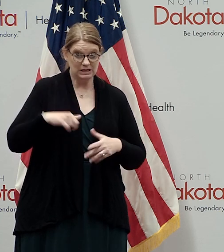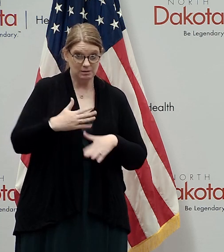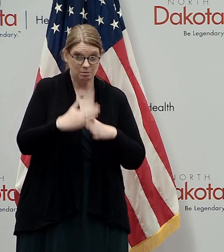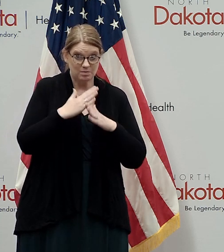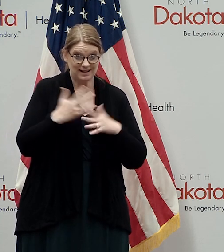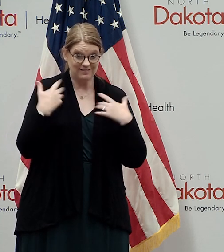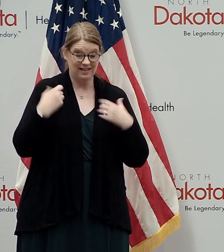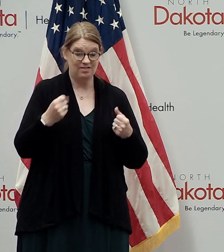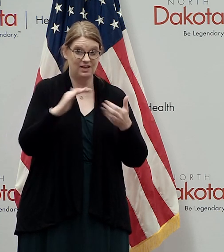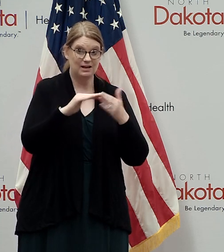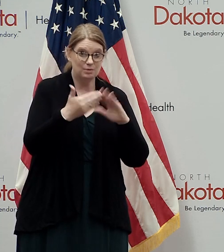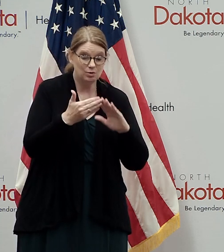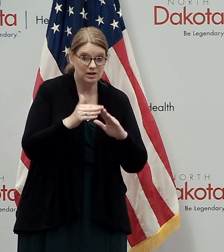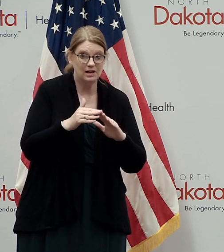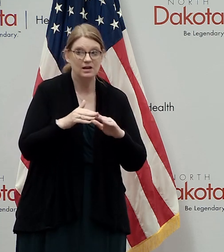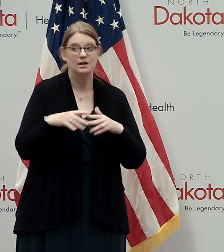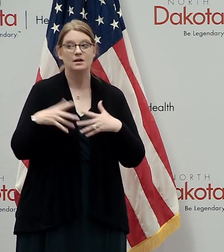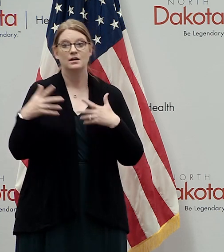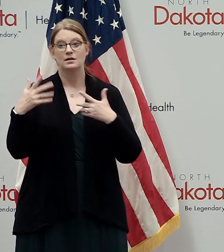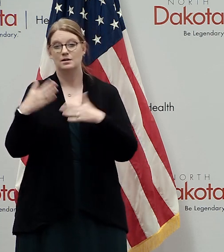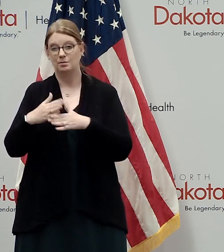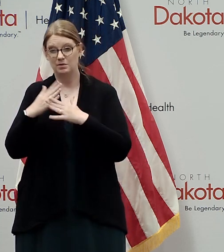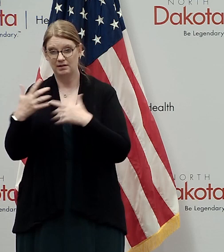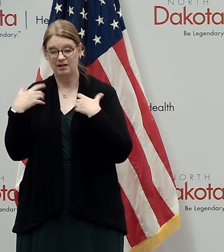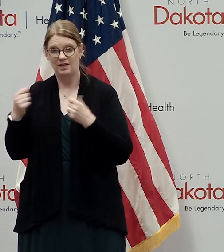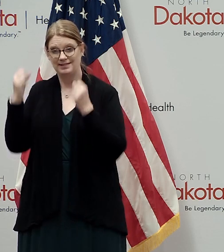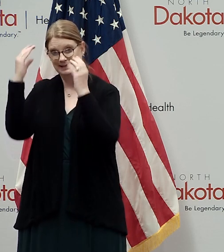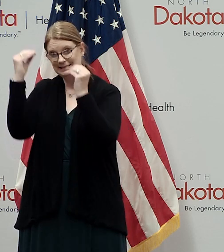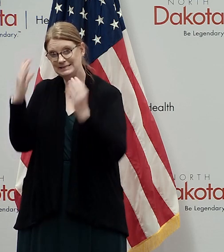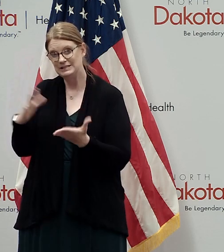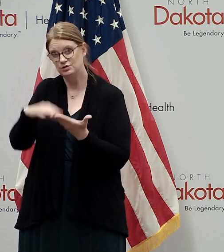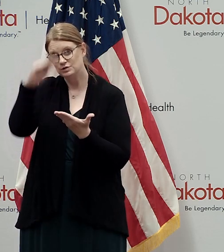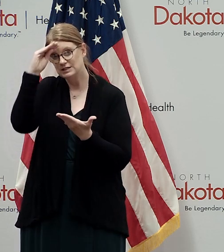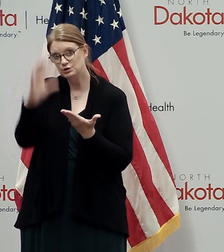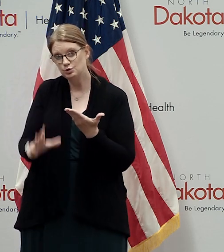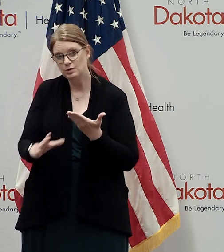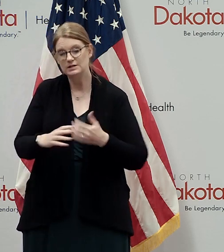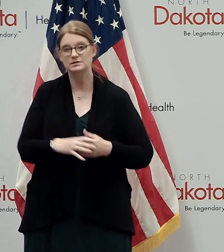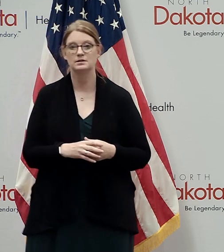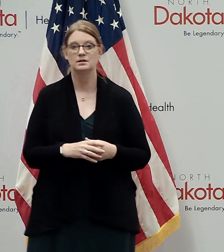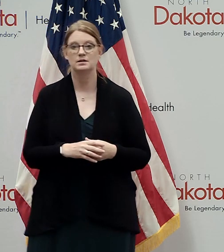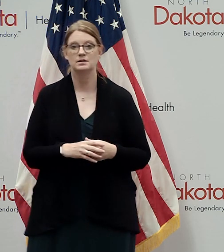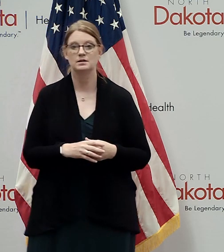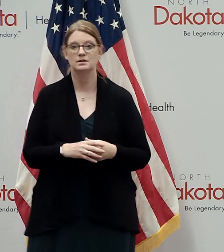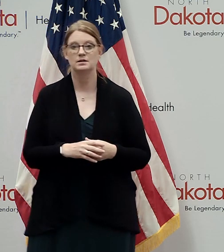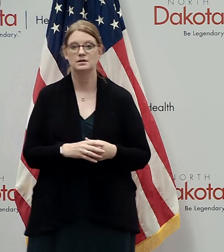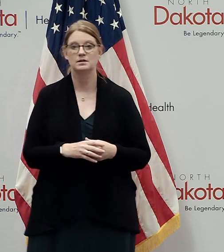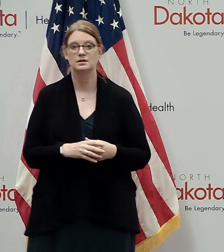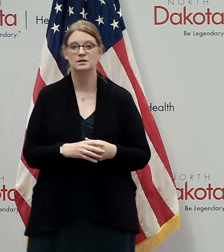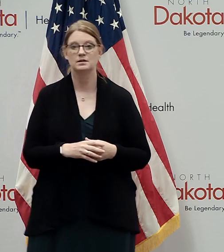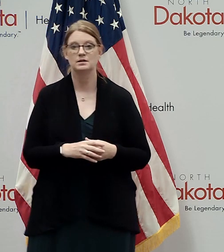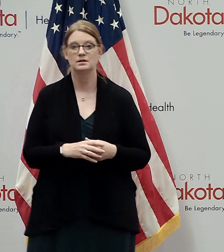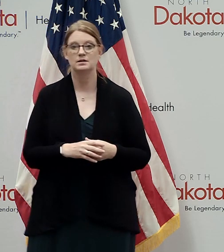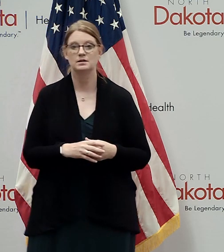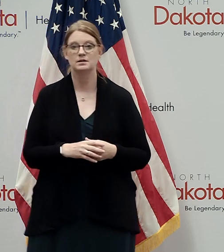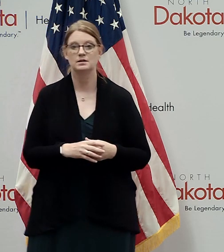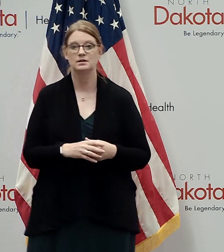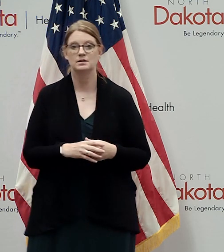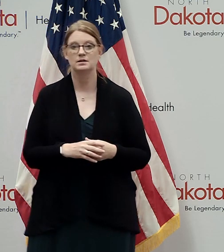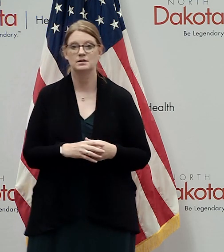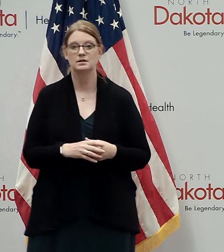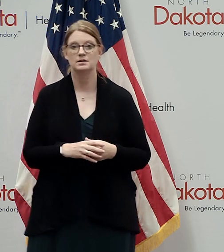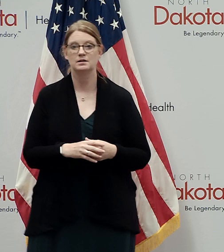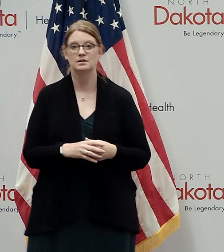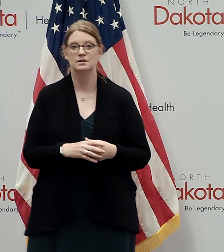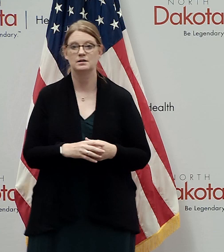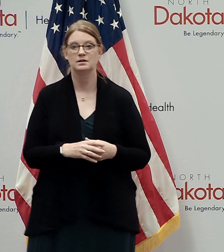of the community, if we have to protect the health of teachers and students, or neighboring communities. I mean, however you want to think about it. I mean, the